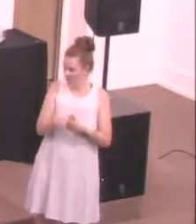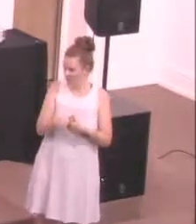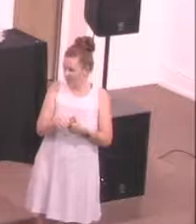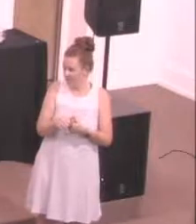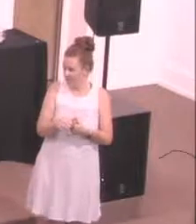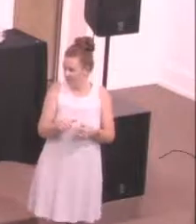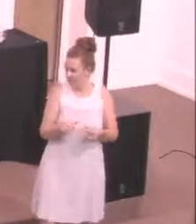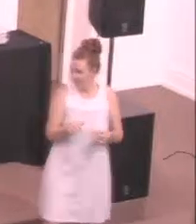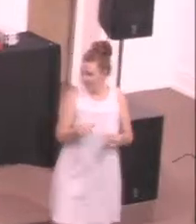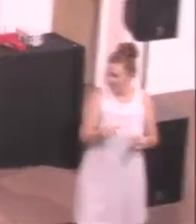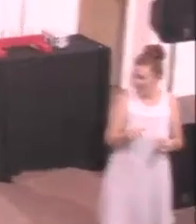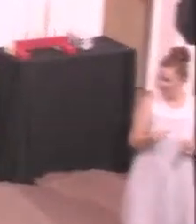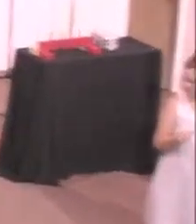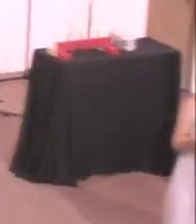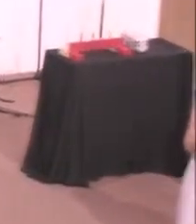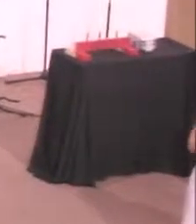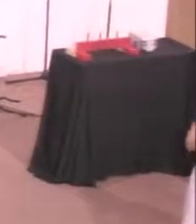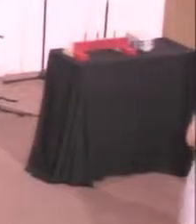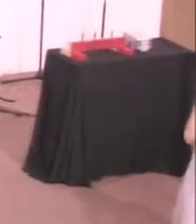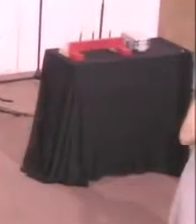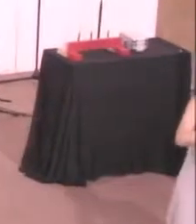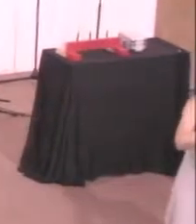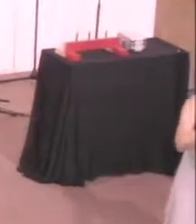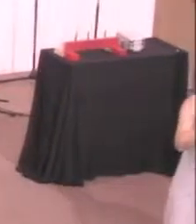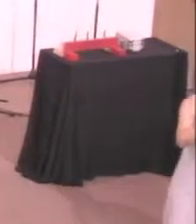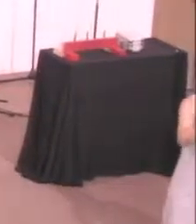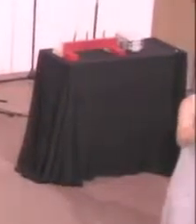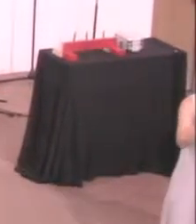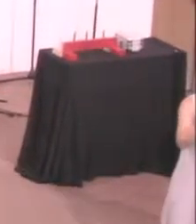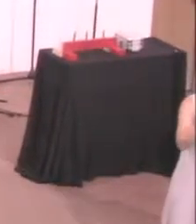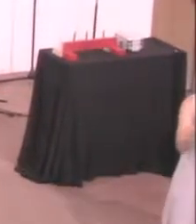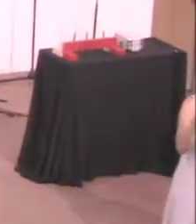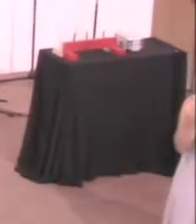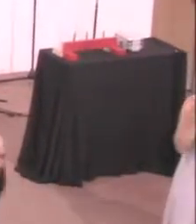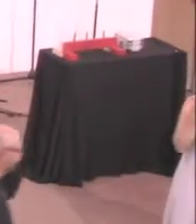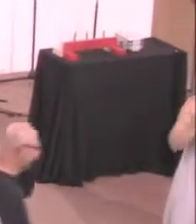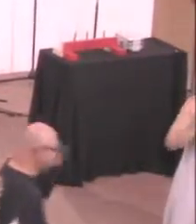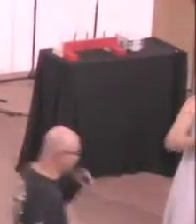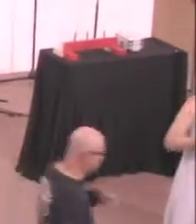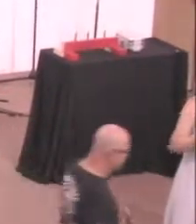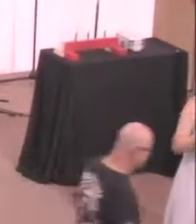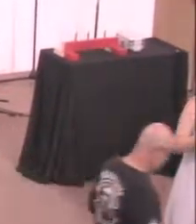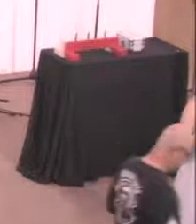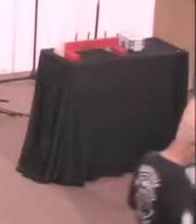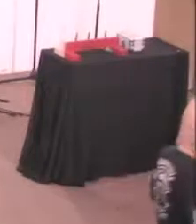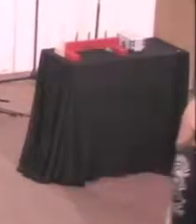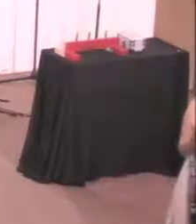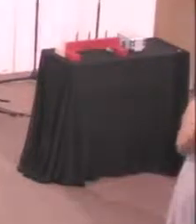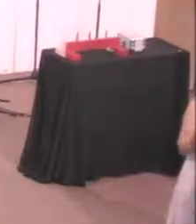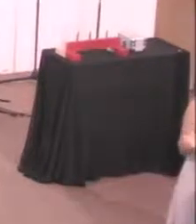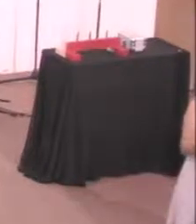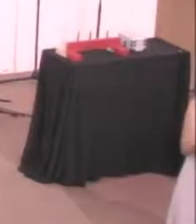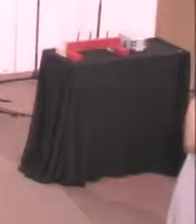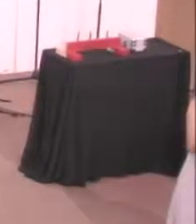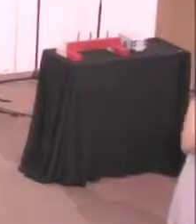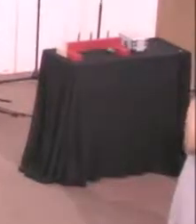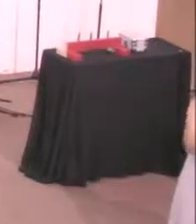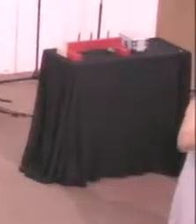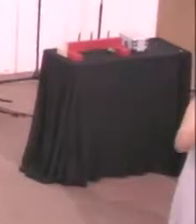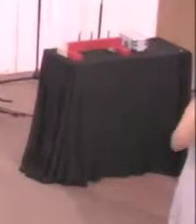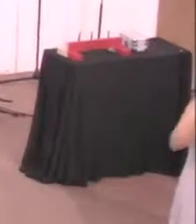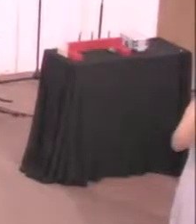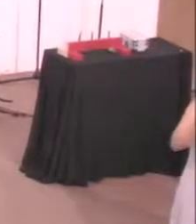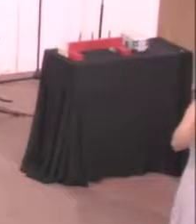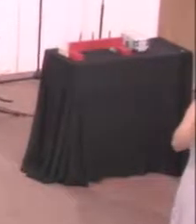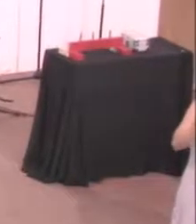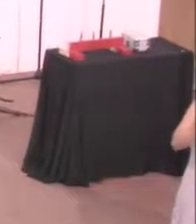a ton. They have a table back here full of these cool shirts and all different kinds of things. I just want to encourage you to take a look. God